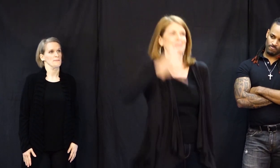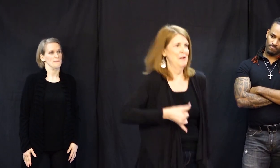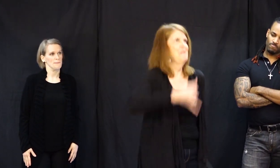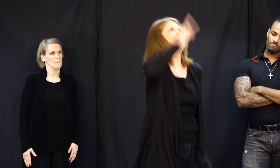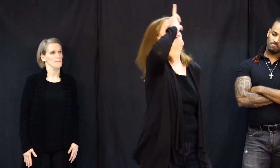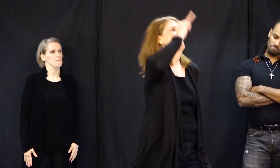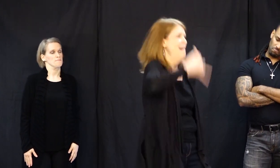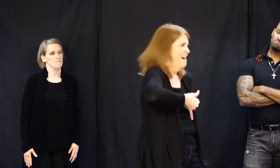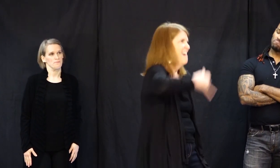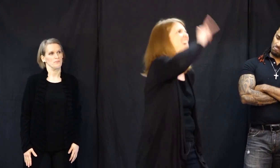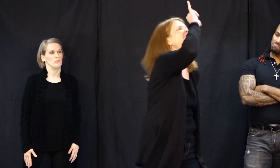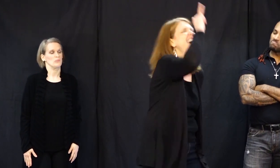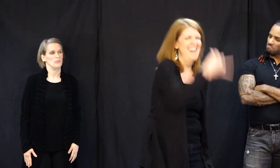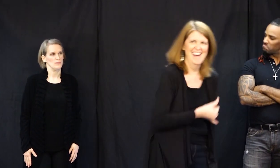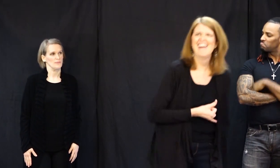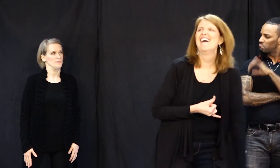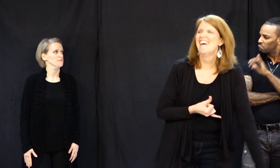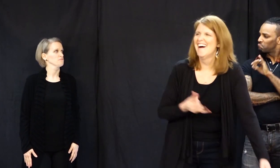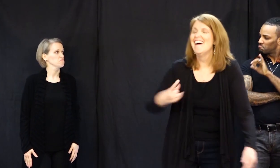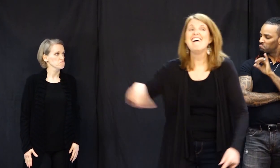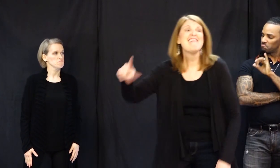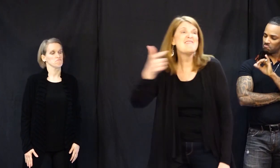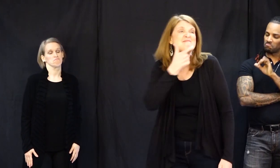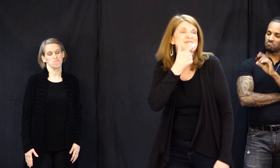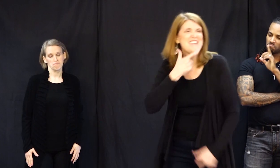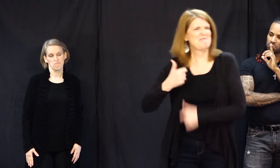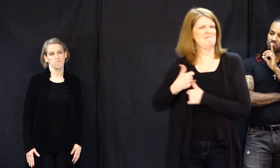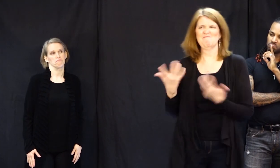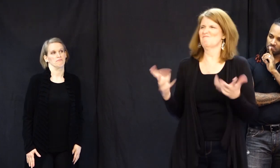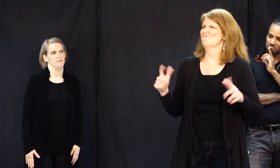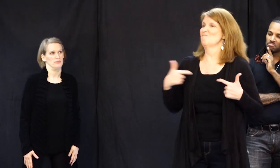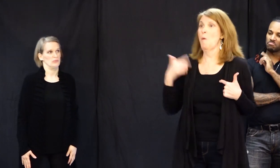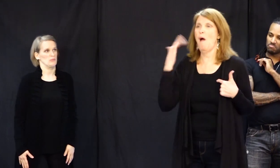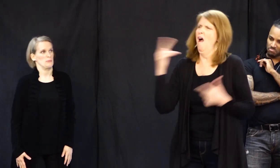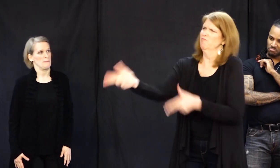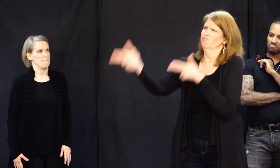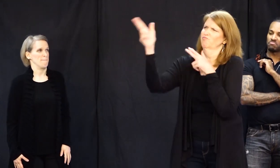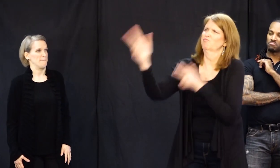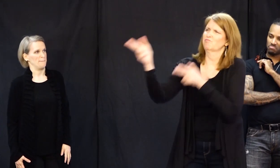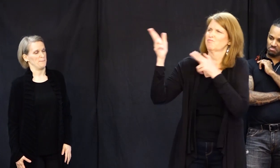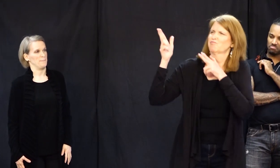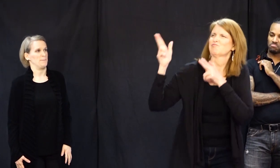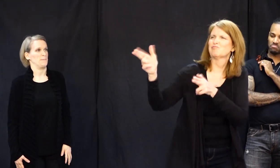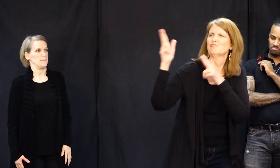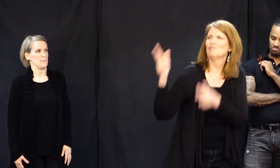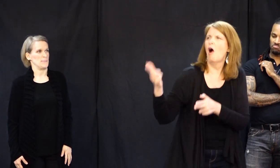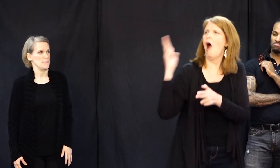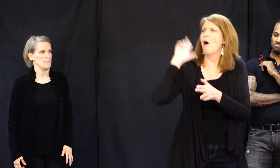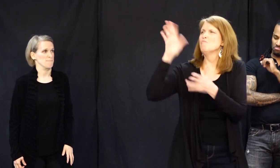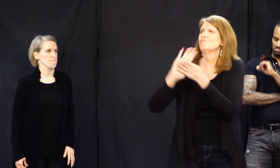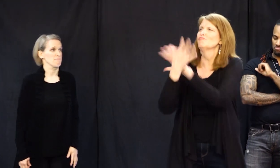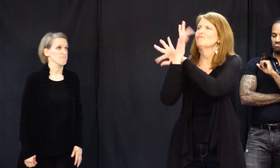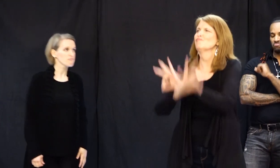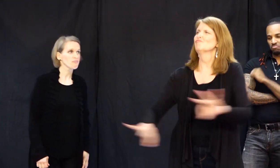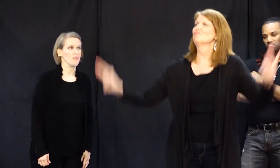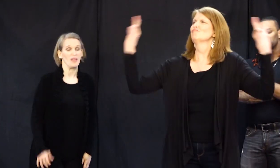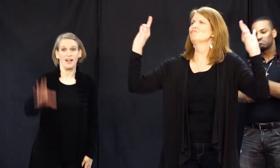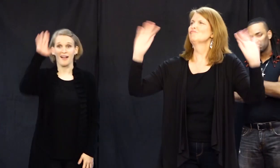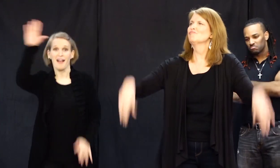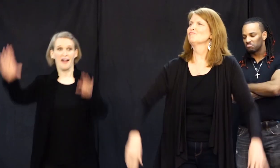on 3. Those red coats don't want it with me, cause I will pack, chick-a-plack these cops till I'm free. Eh oui, mon